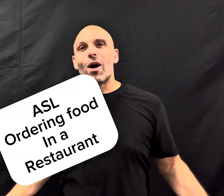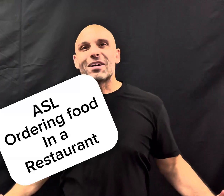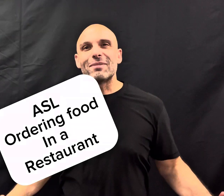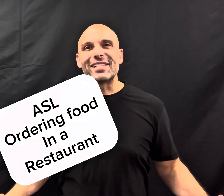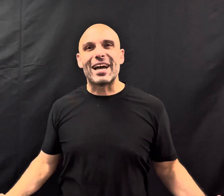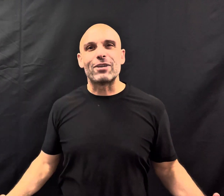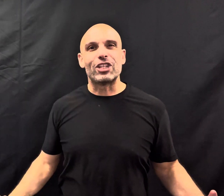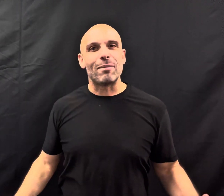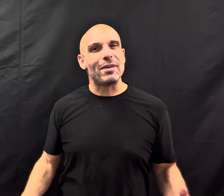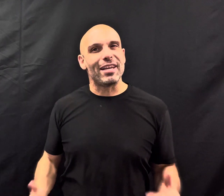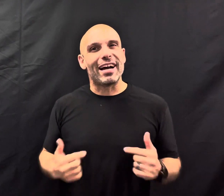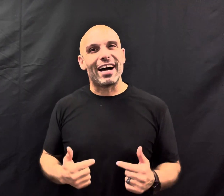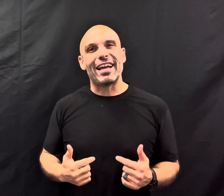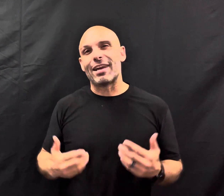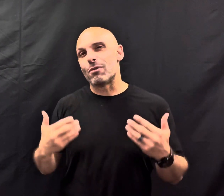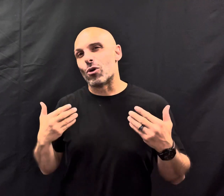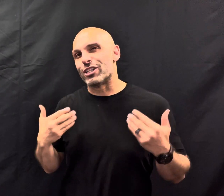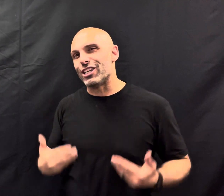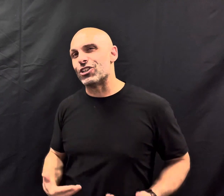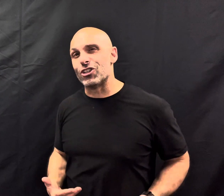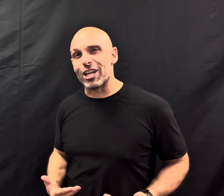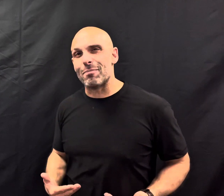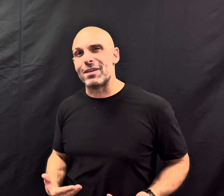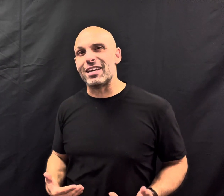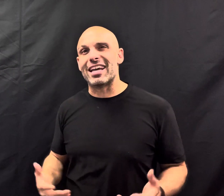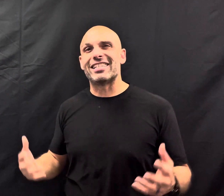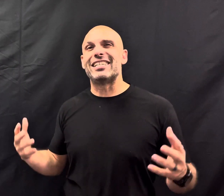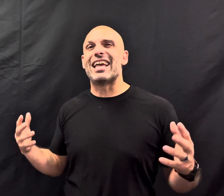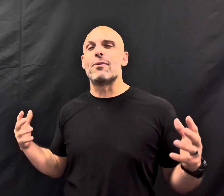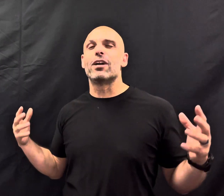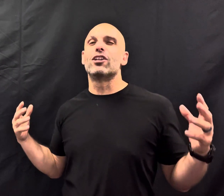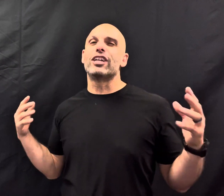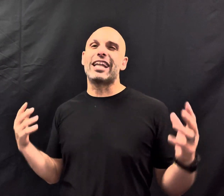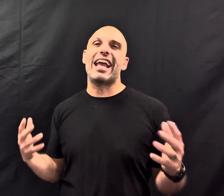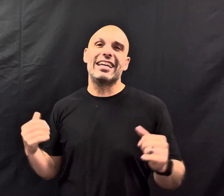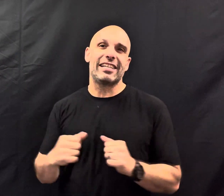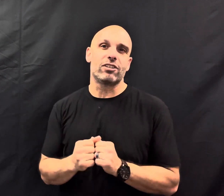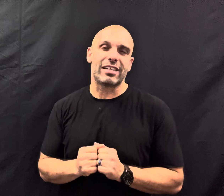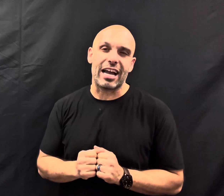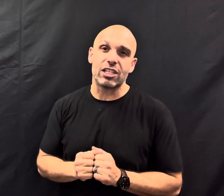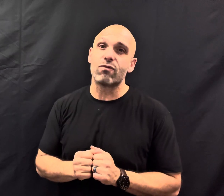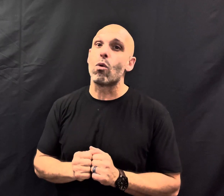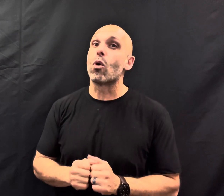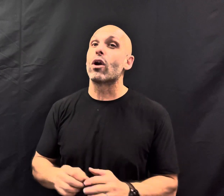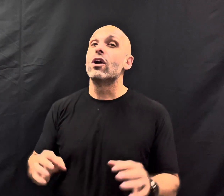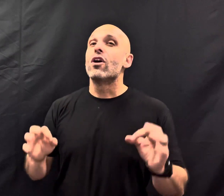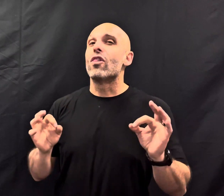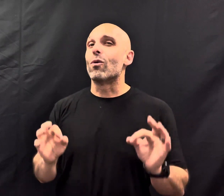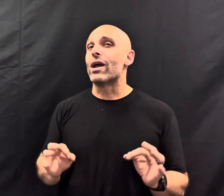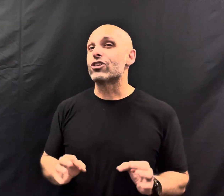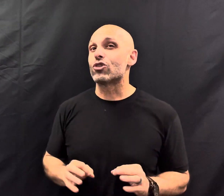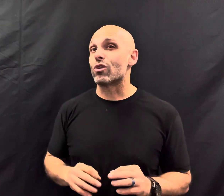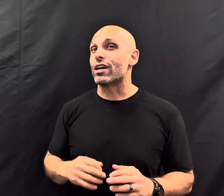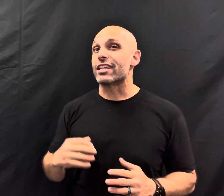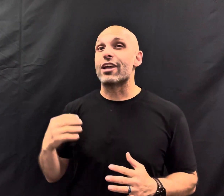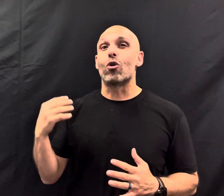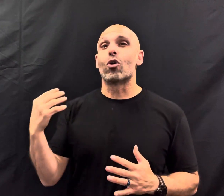Welcome to Sign with JP. I am your teacher, JP, and today we are learning ASL signs for the restaurant and